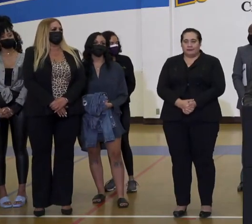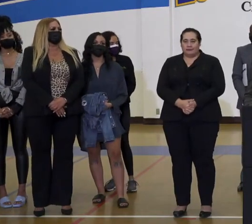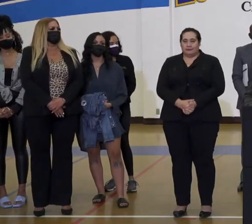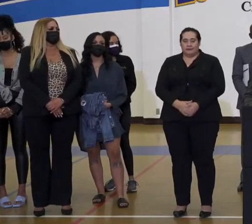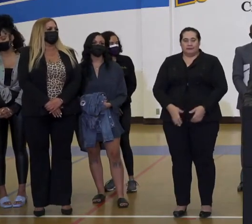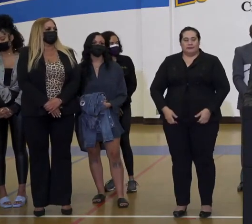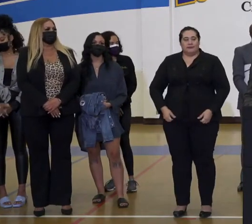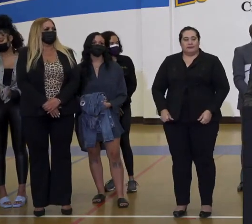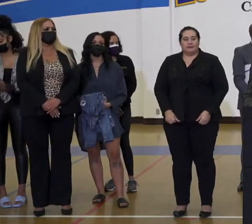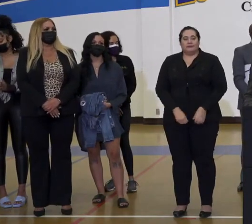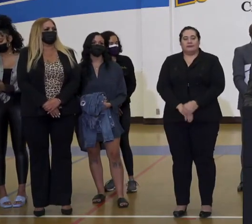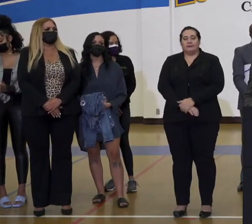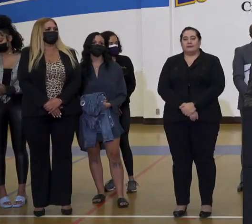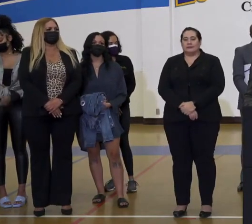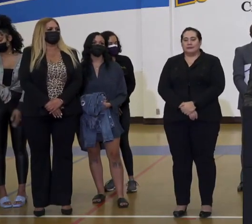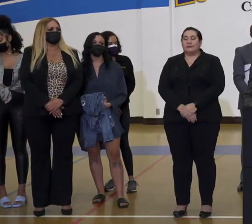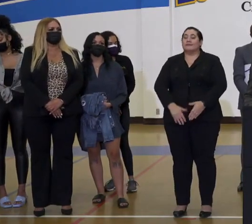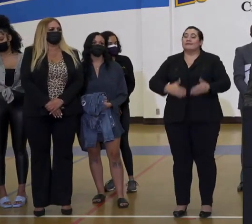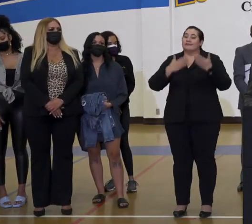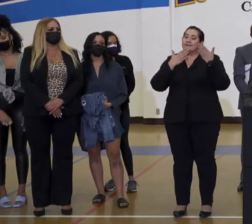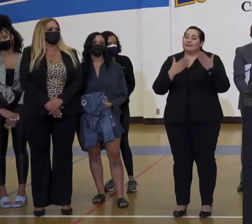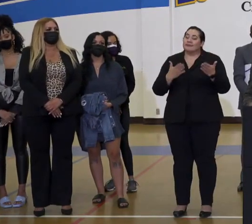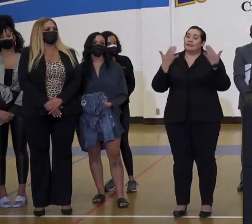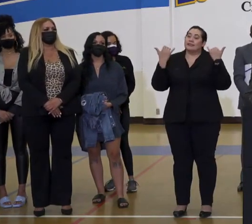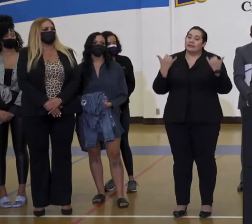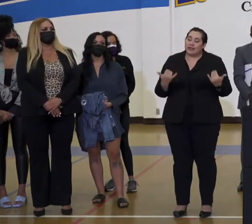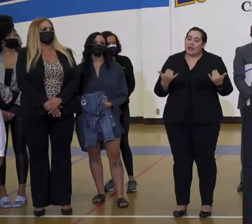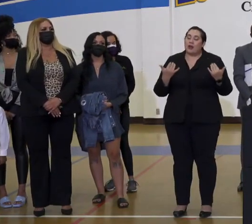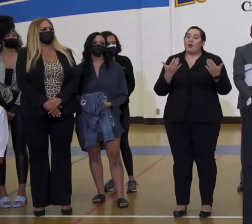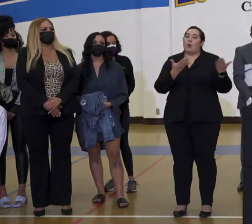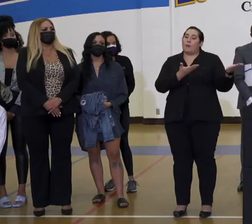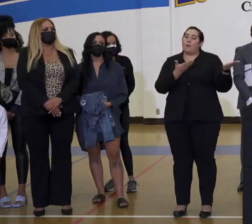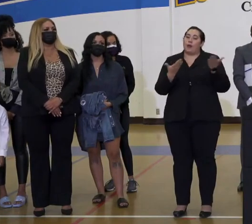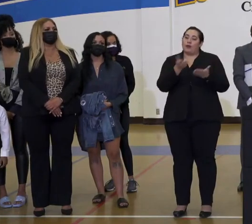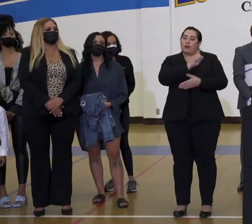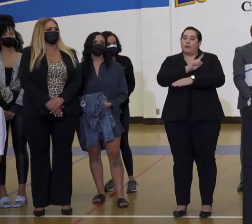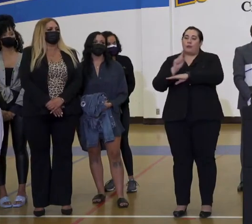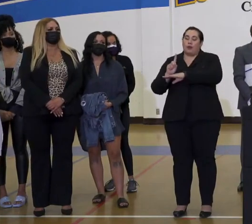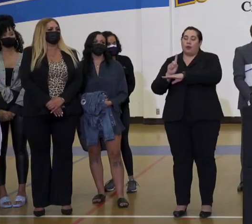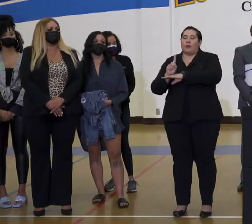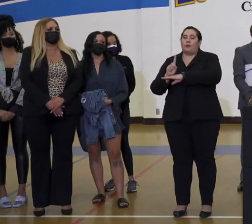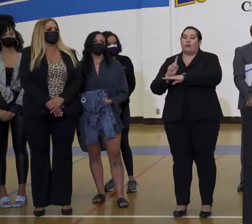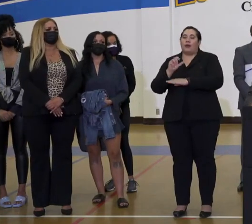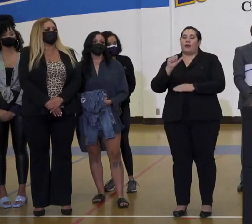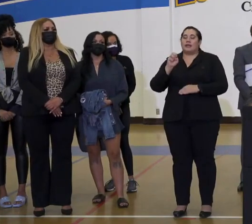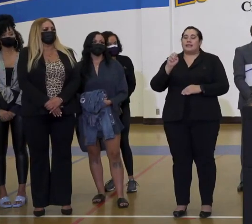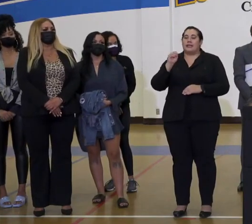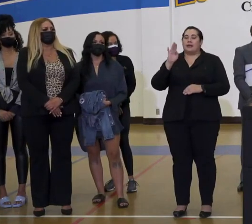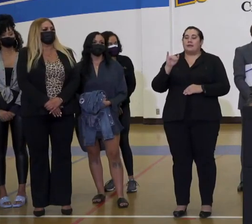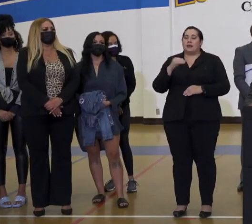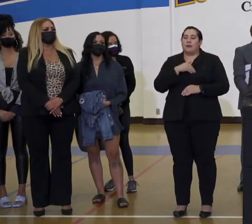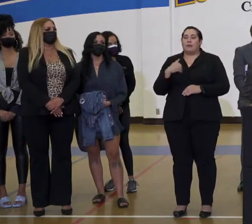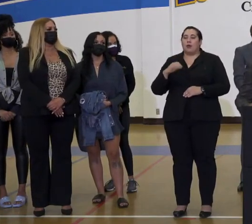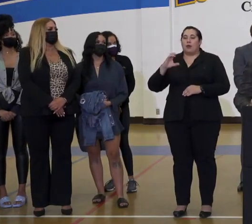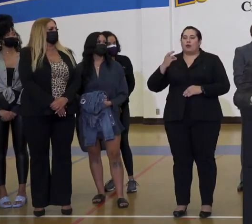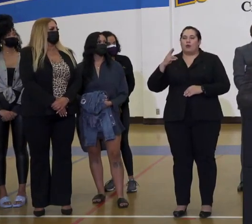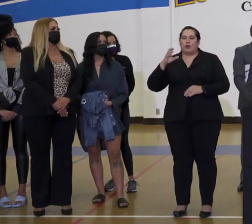And thank you. And now I would like to bring to the podium Assemblymember Chris